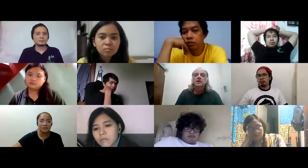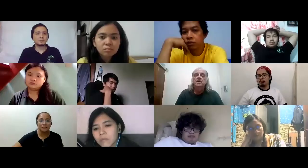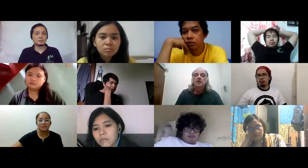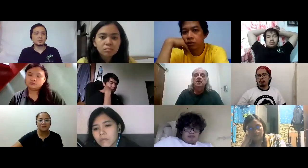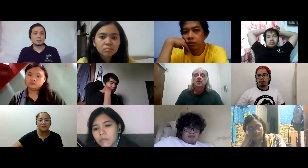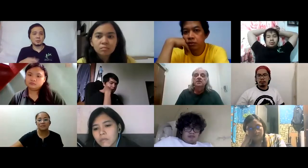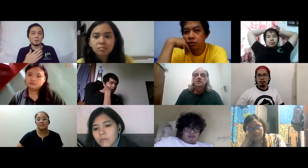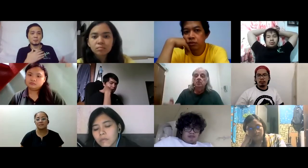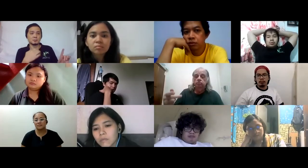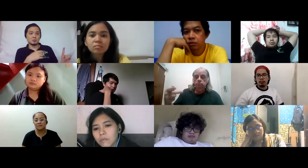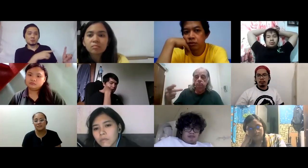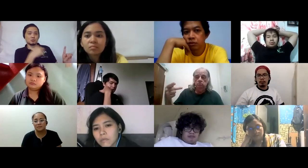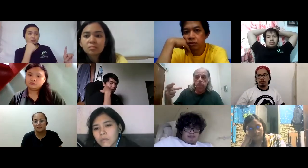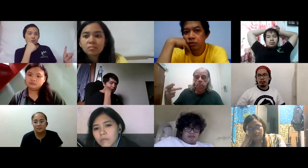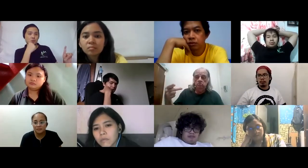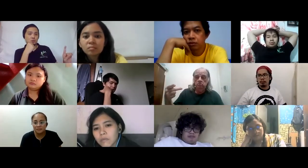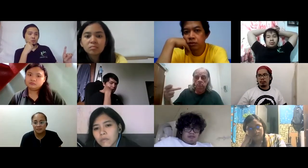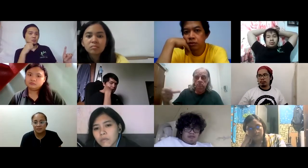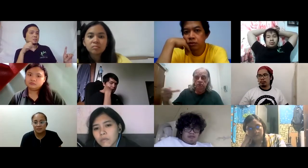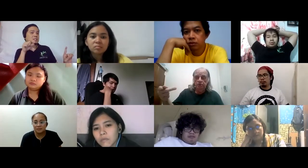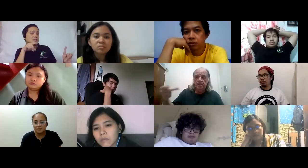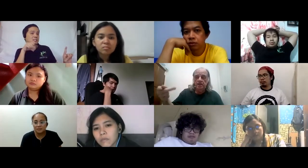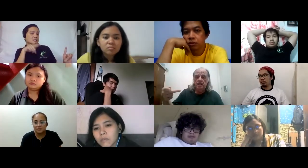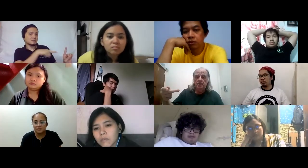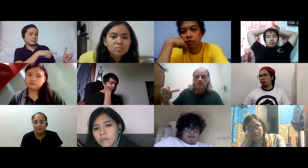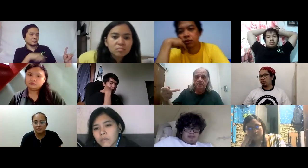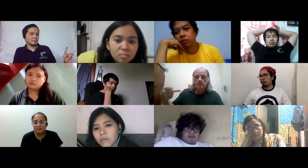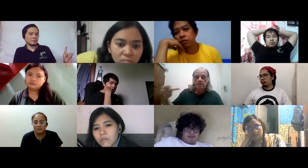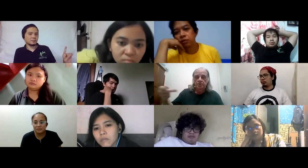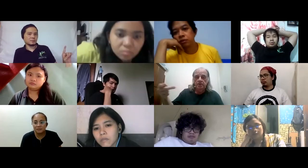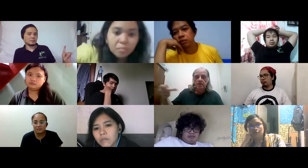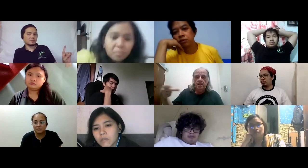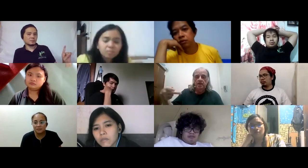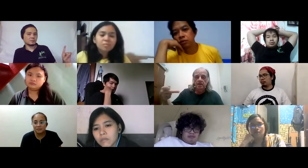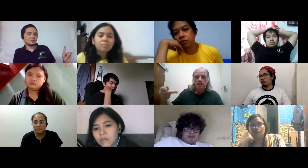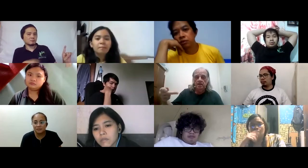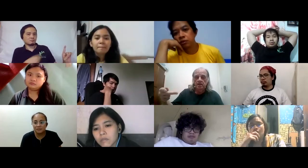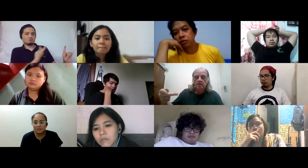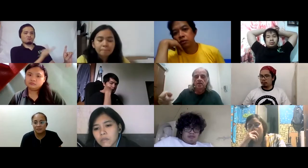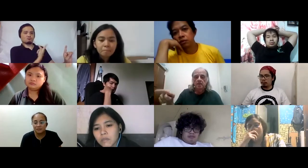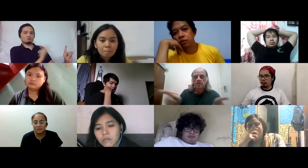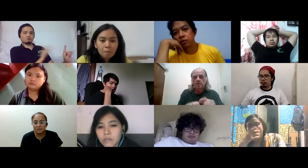sister. So she and I,